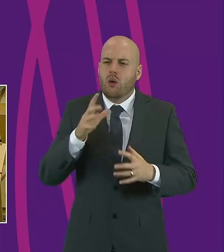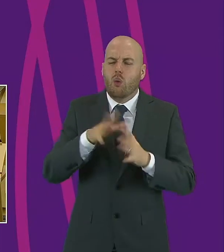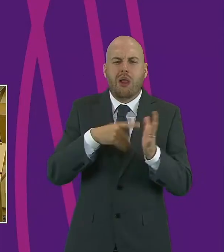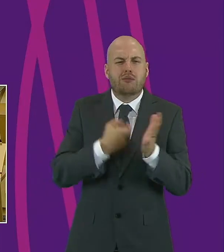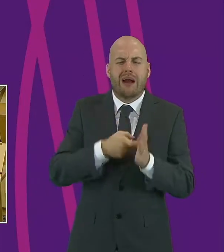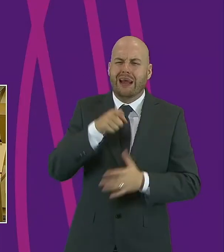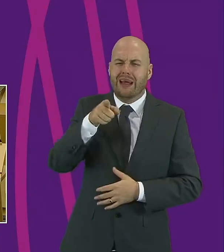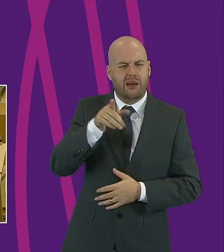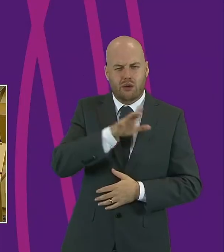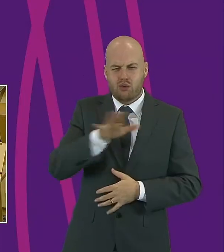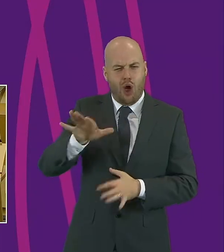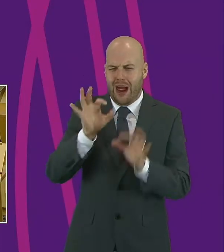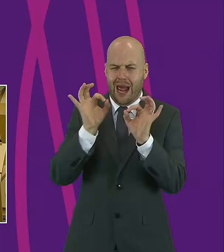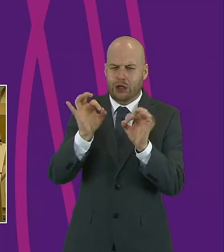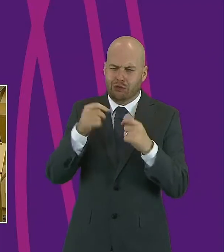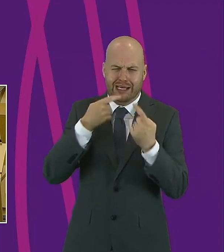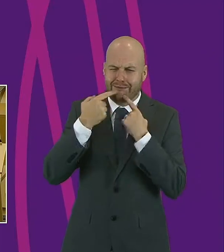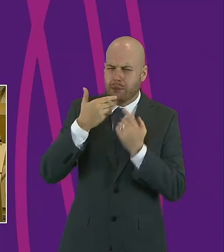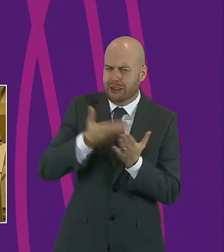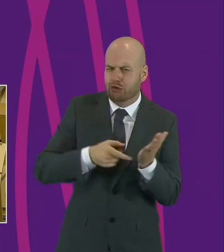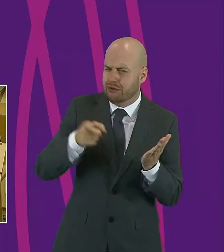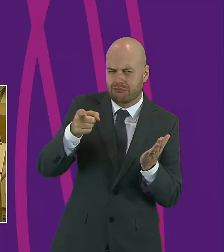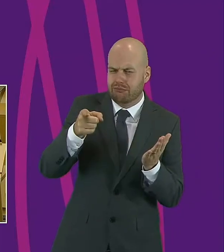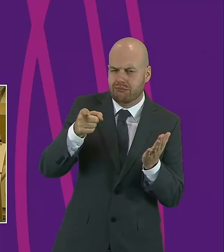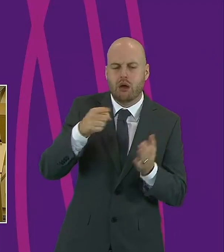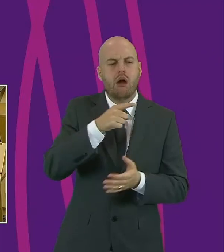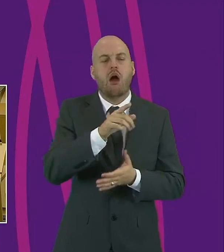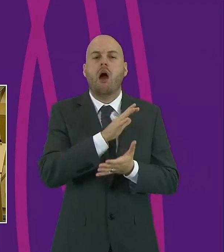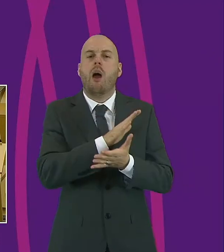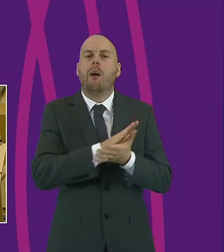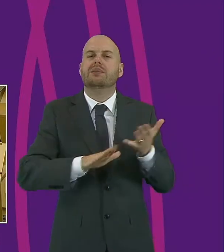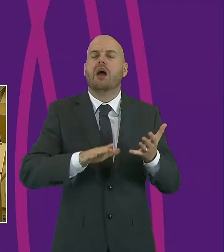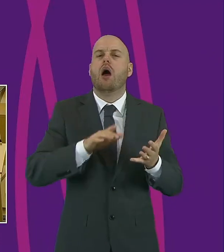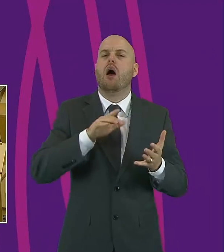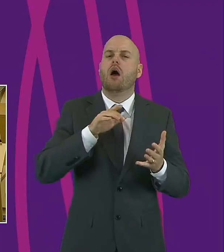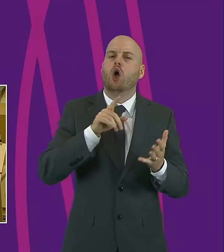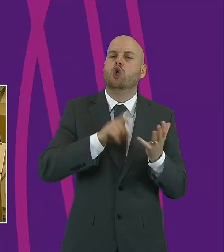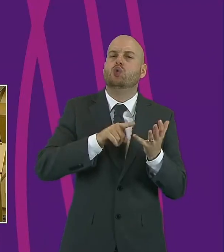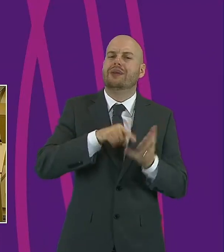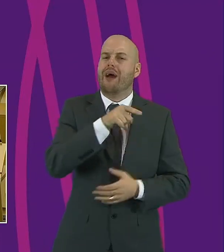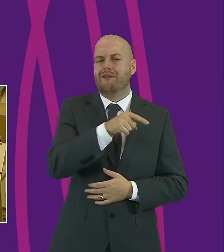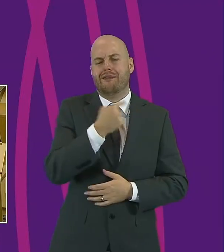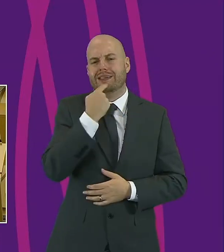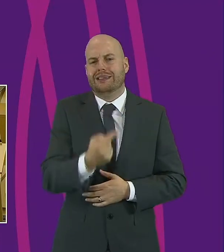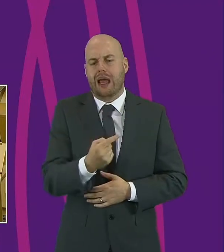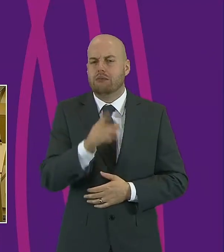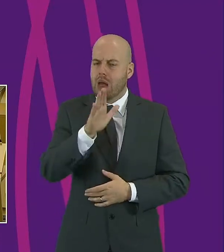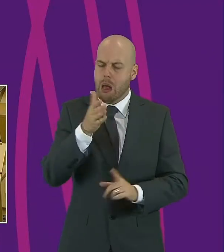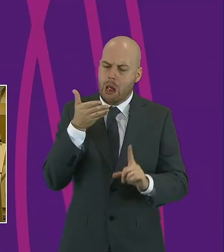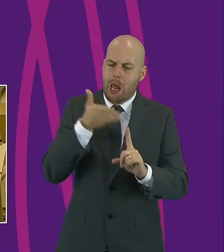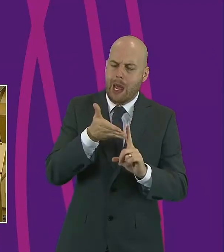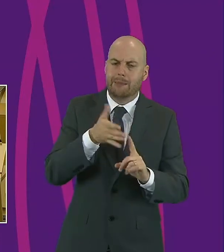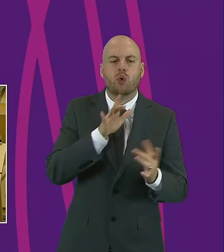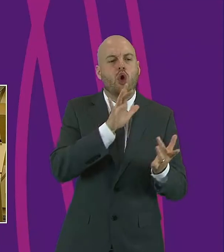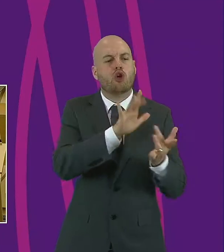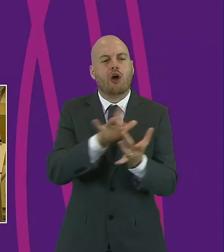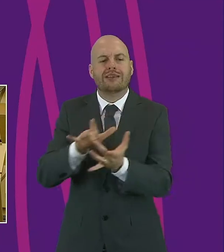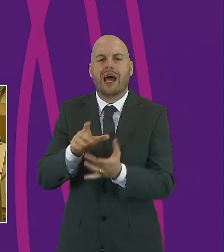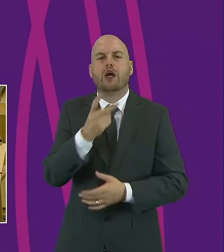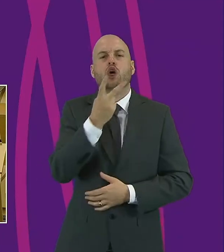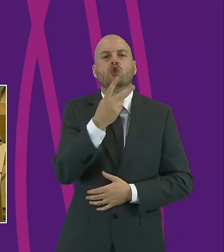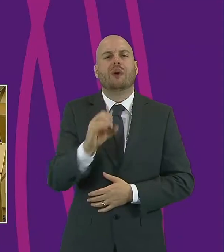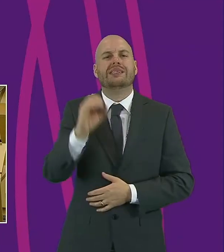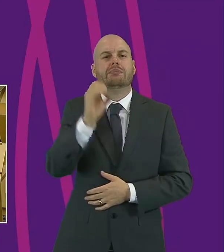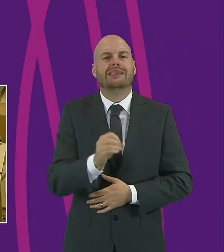entirely accurate about what ministers have said. For example, Hamza Yousaf stated that the aim was to contact 20% up to